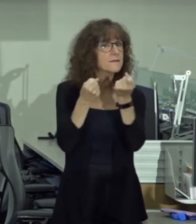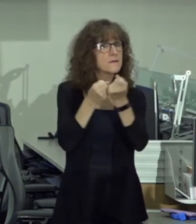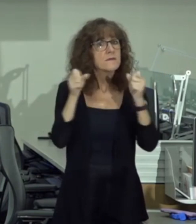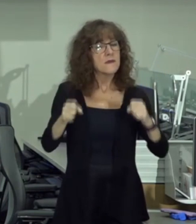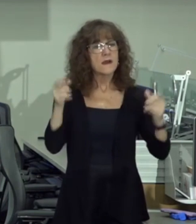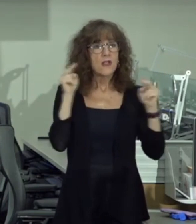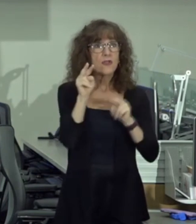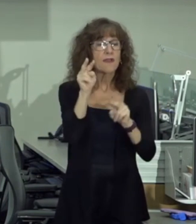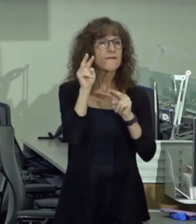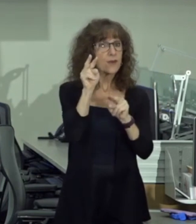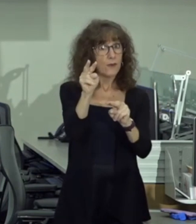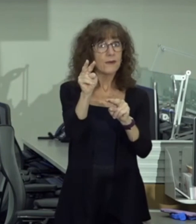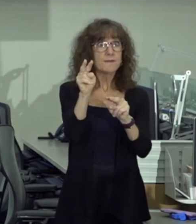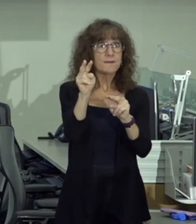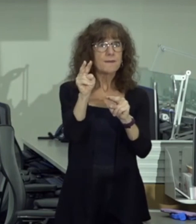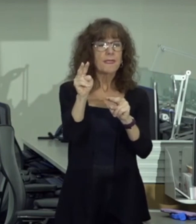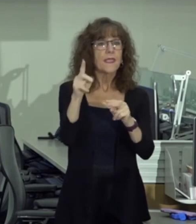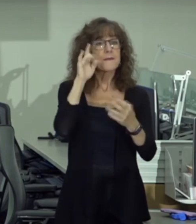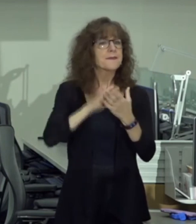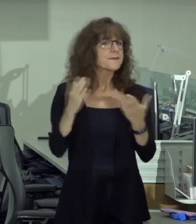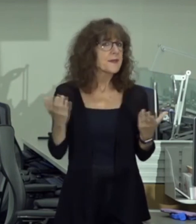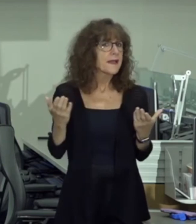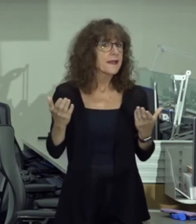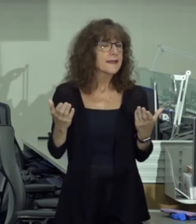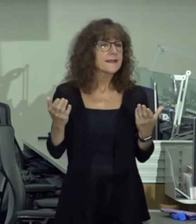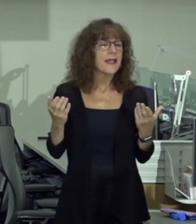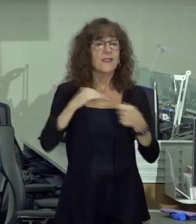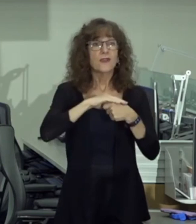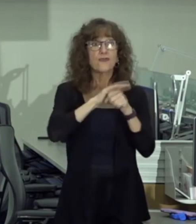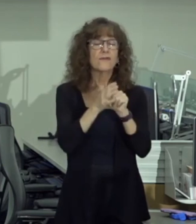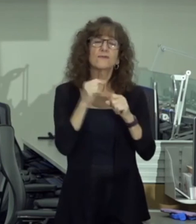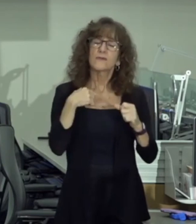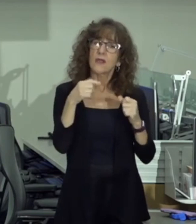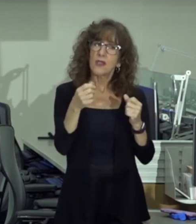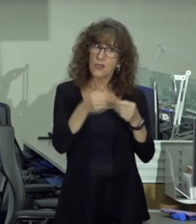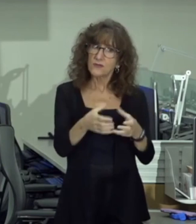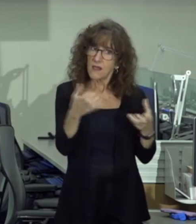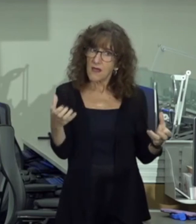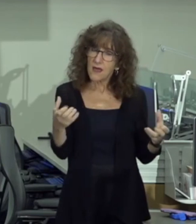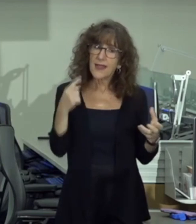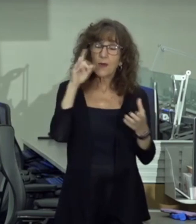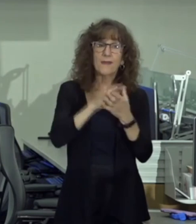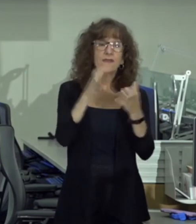looking forward. And again, what we believe about the coronavirus is that we lost a lot, and we believe that there's a lot also to